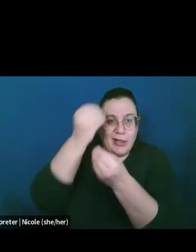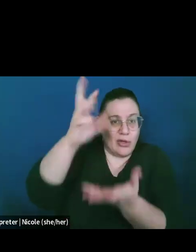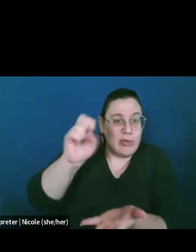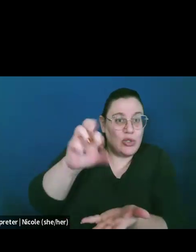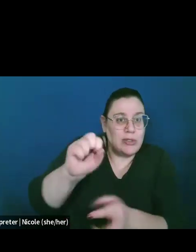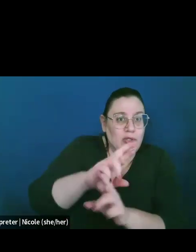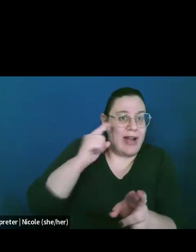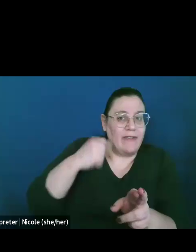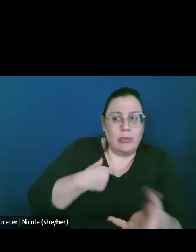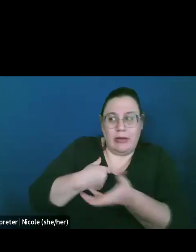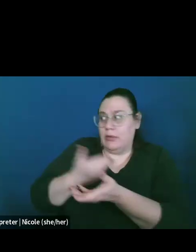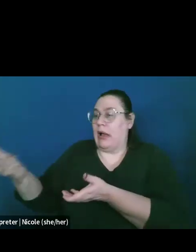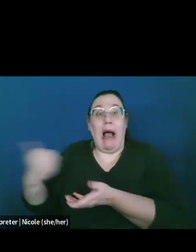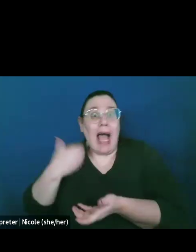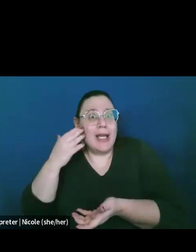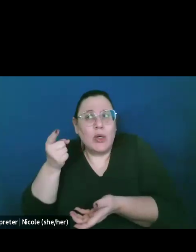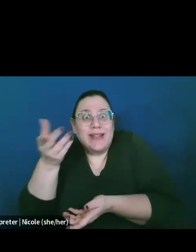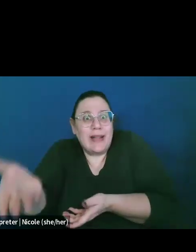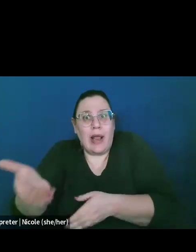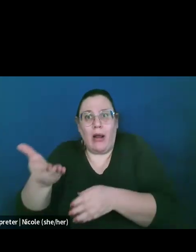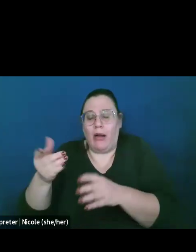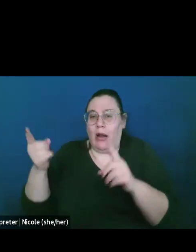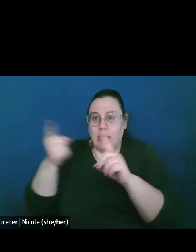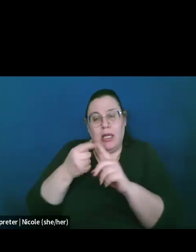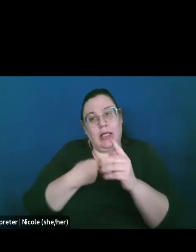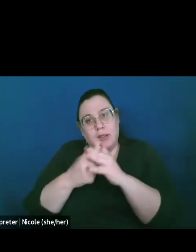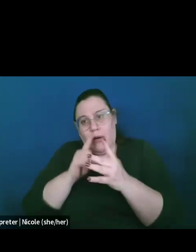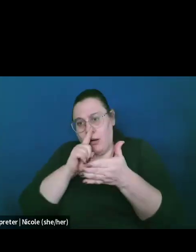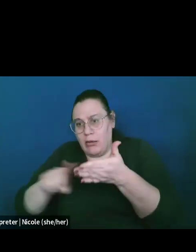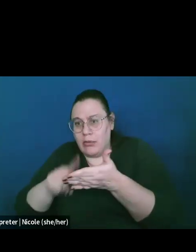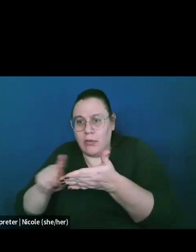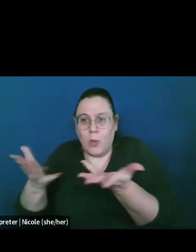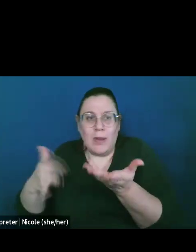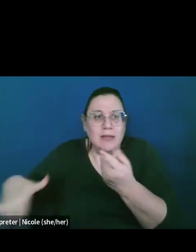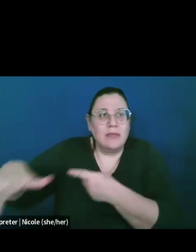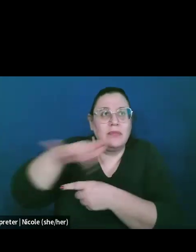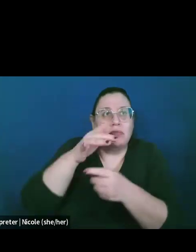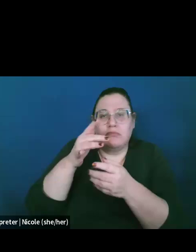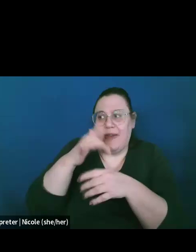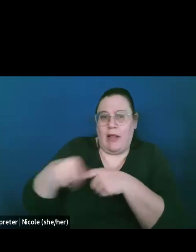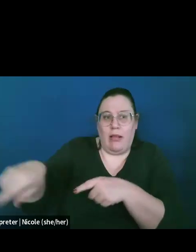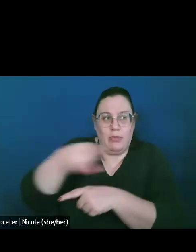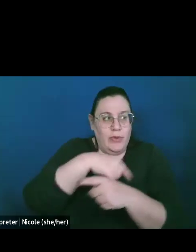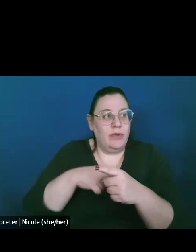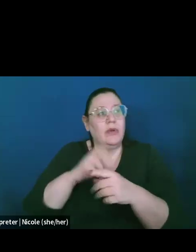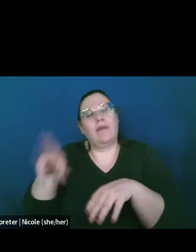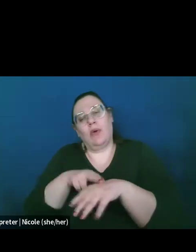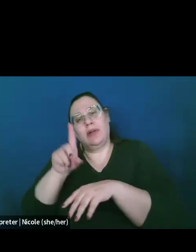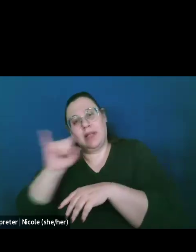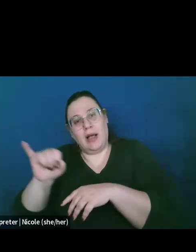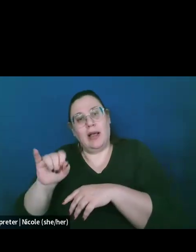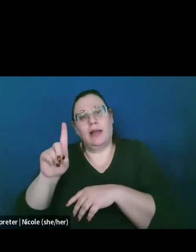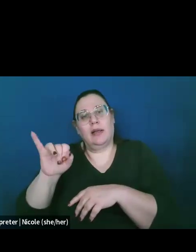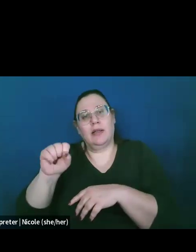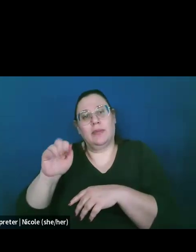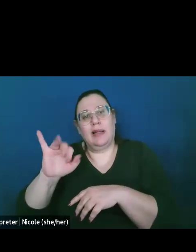that existed before I started kind of looking more into what was available. And then, of course, Disability In. Jonathan, I